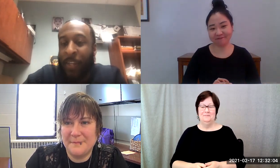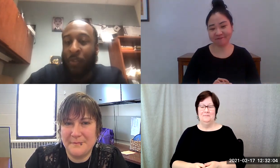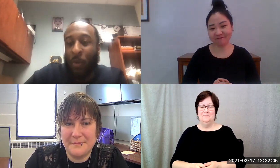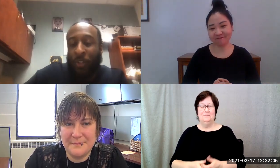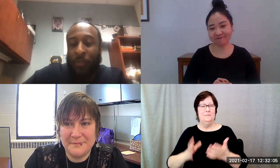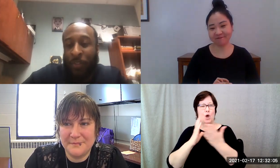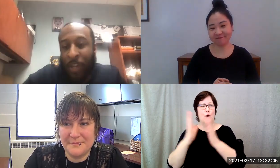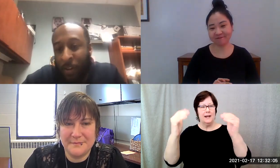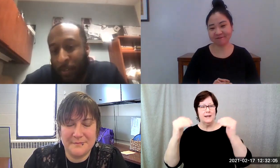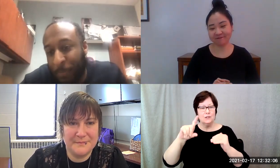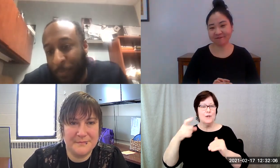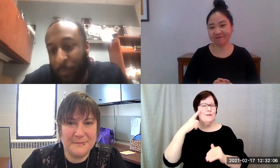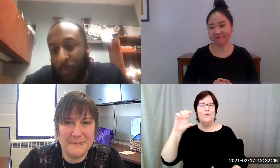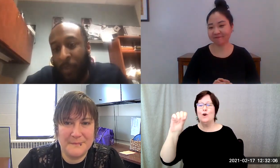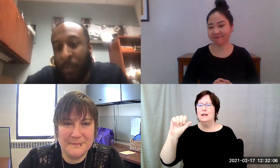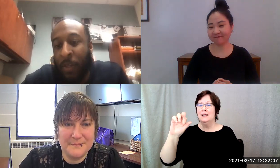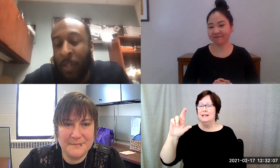All right, next question is for Sarah.